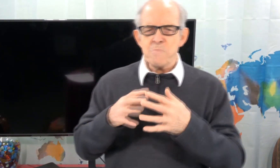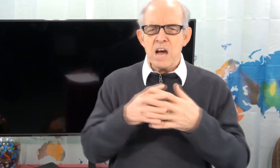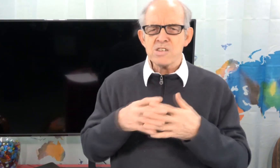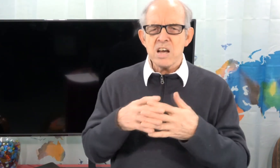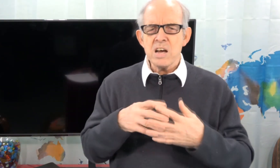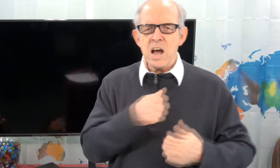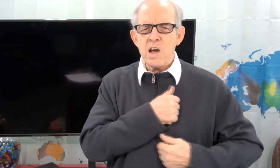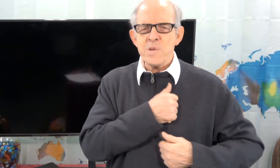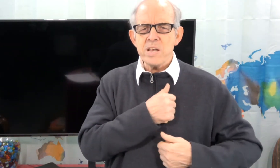America, Army.